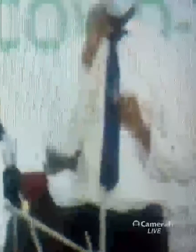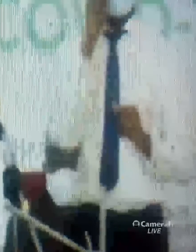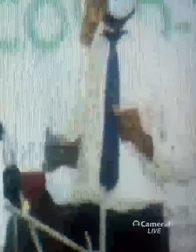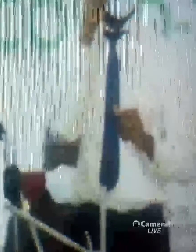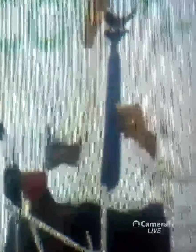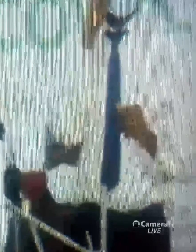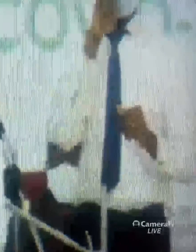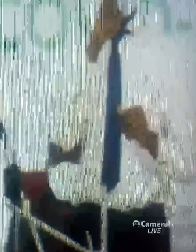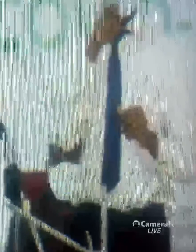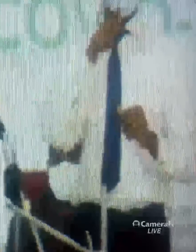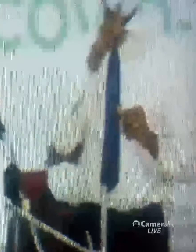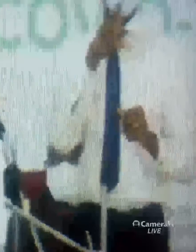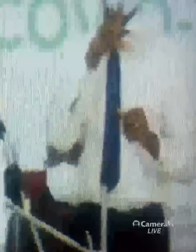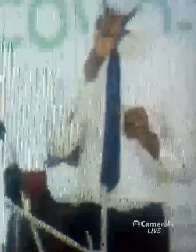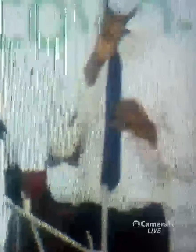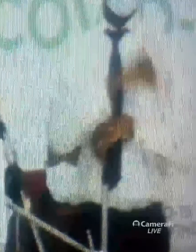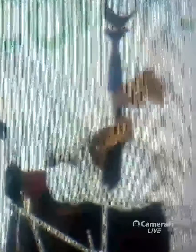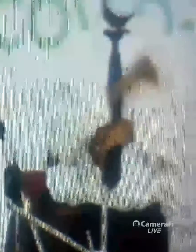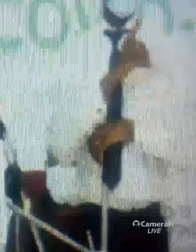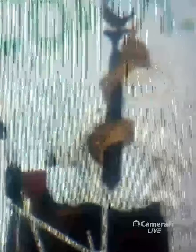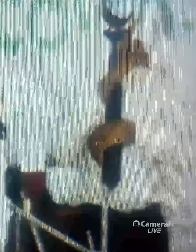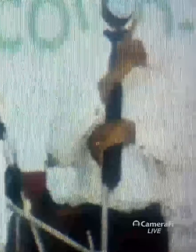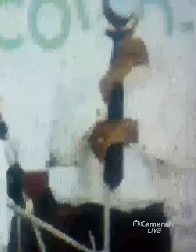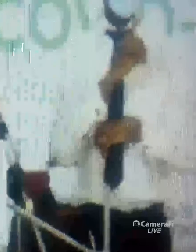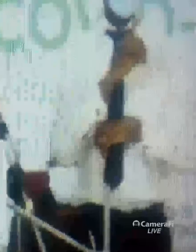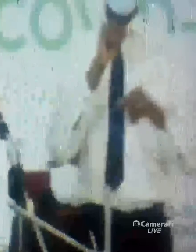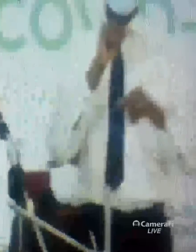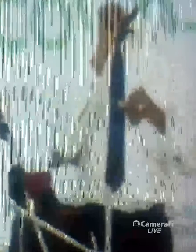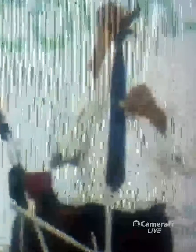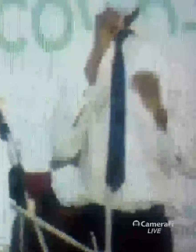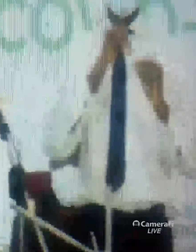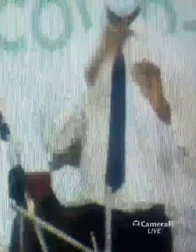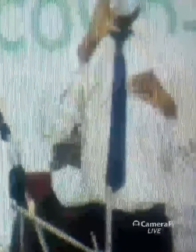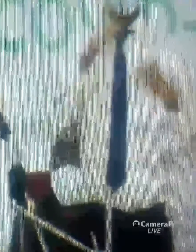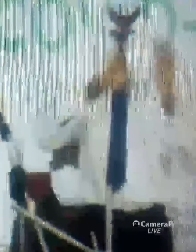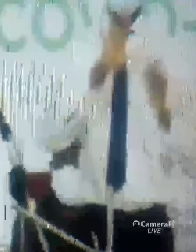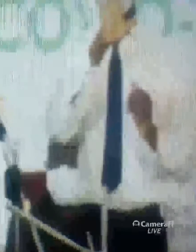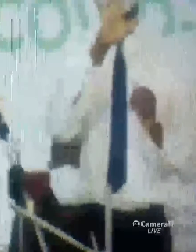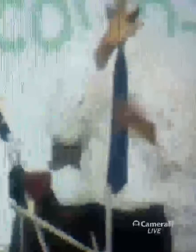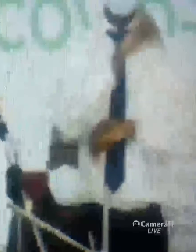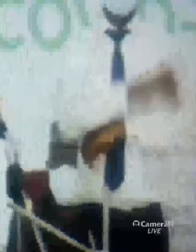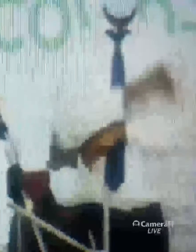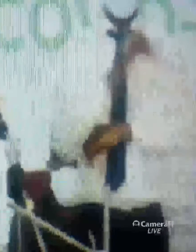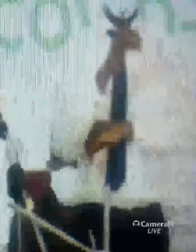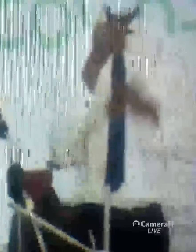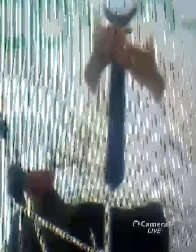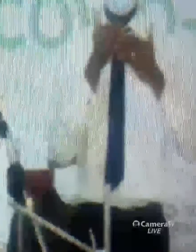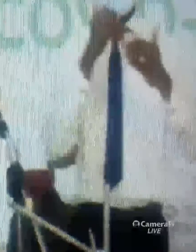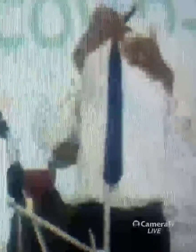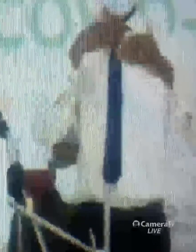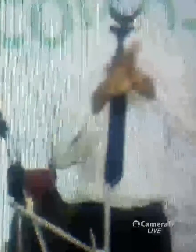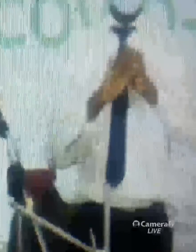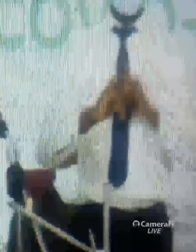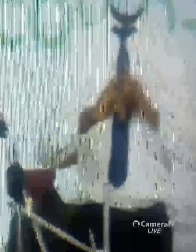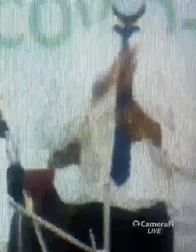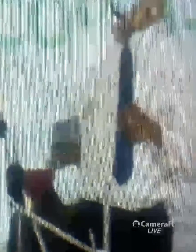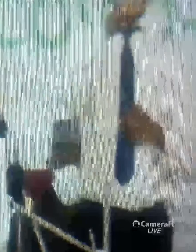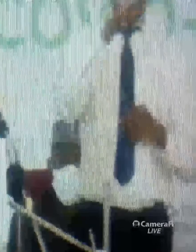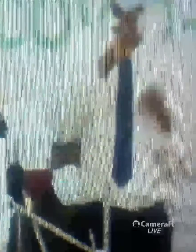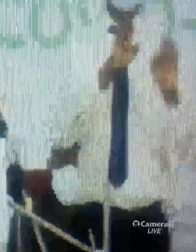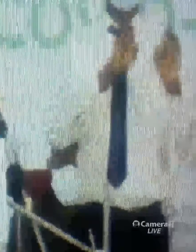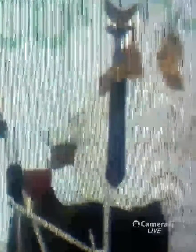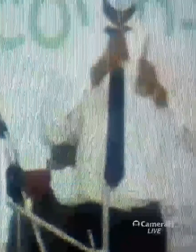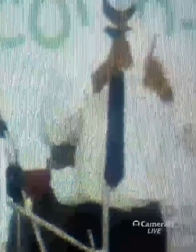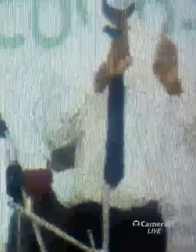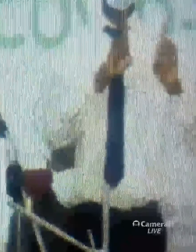within 5 days. Not more than 5 days. They have to be PCR negative within 5 days before they can board the flight.